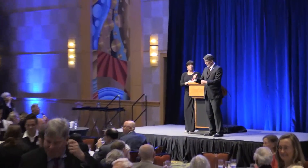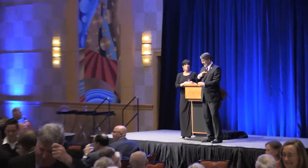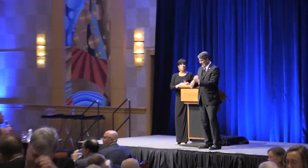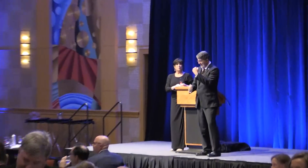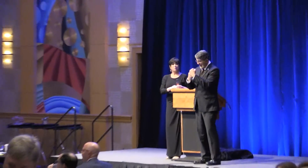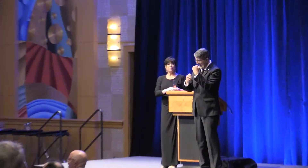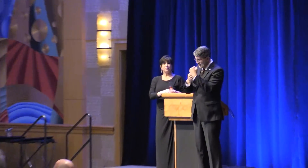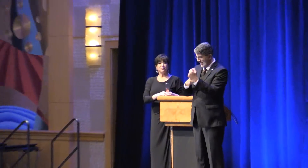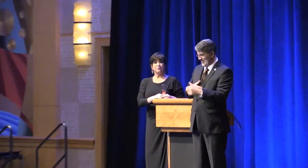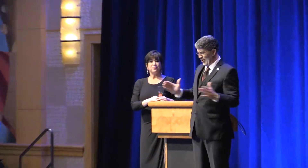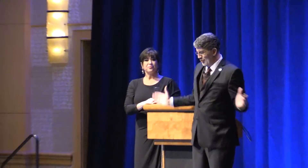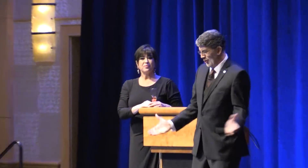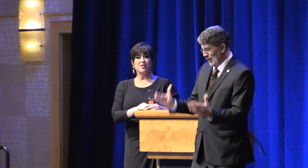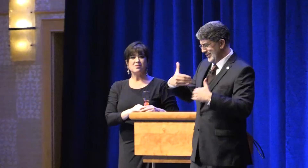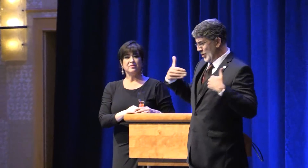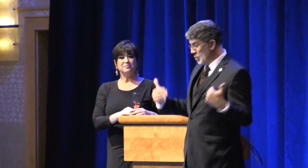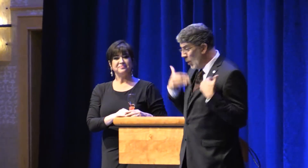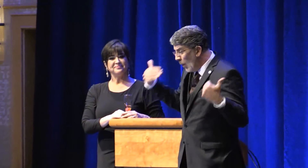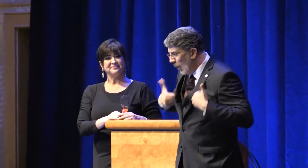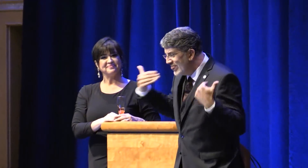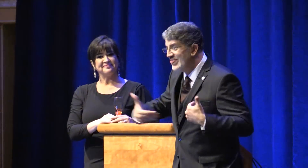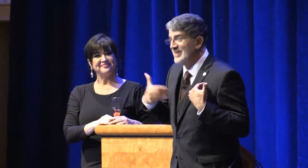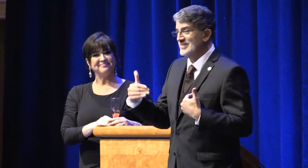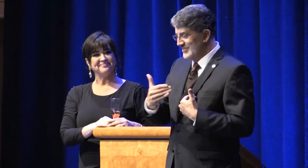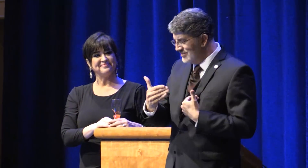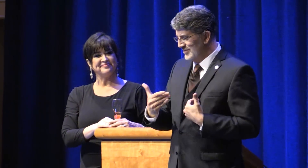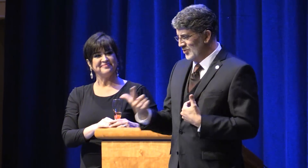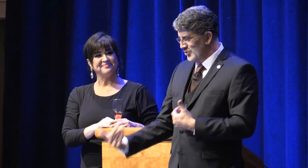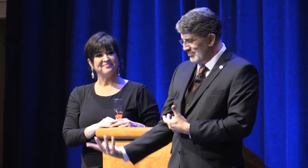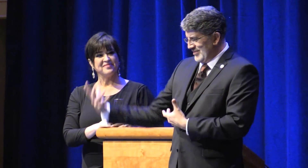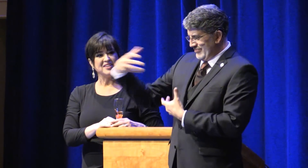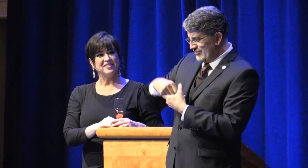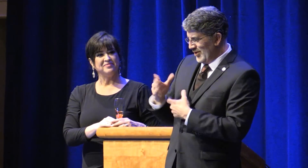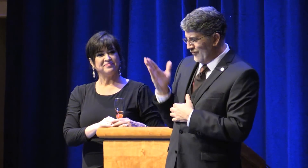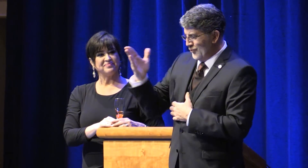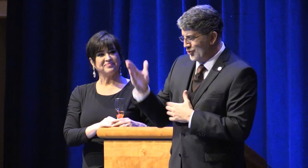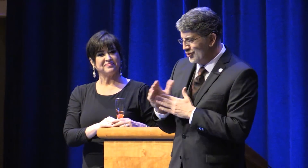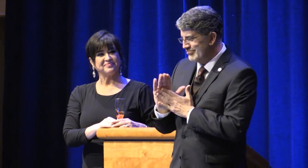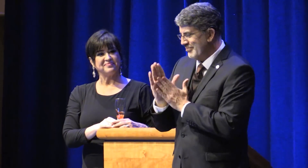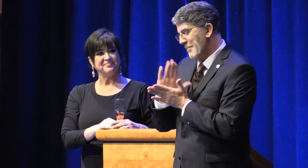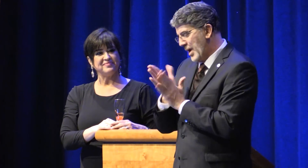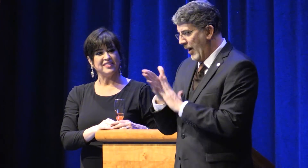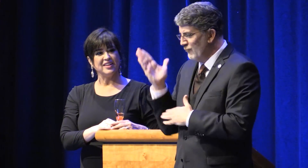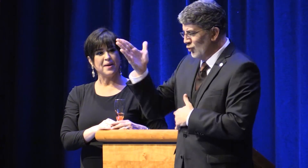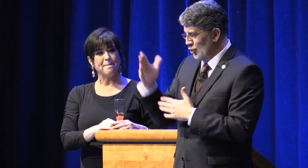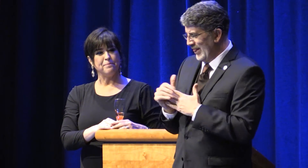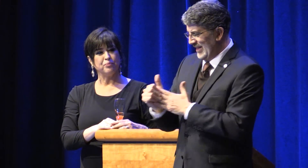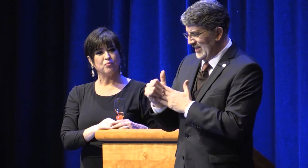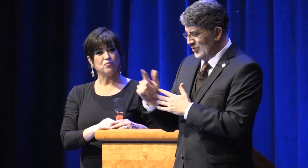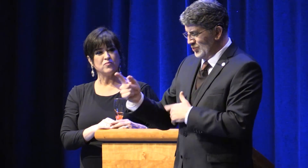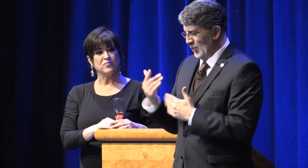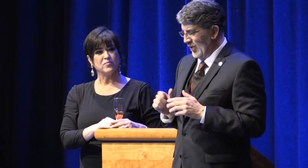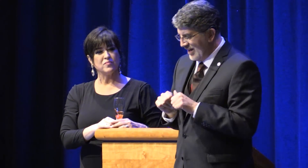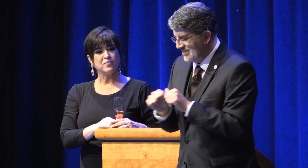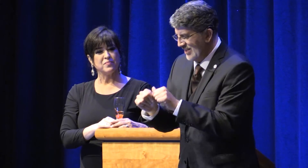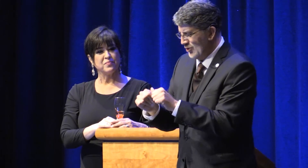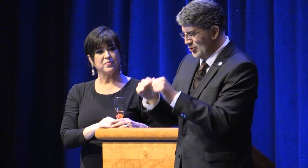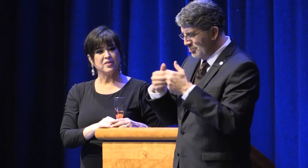of you. The board feels that we can advocate through the youth and have them become part of our future